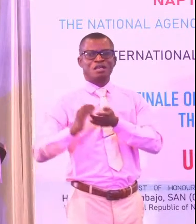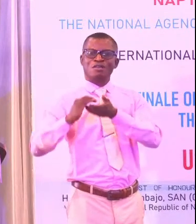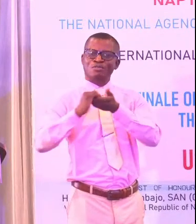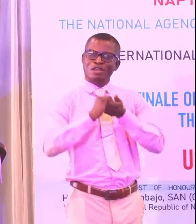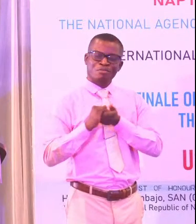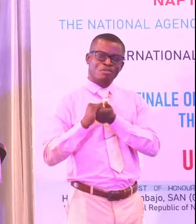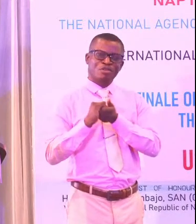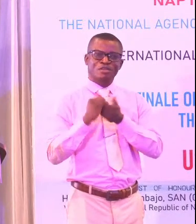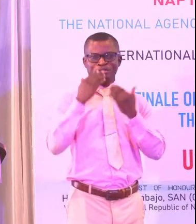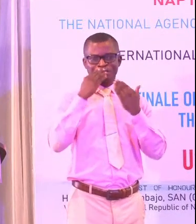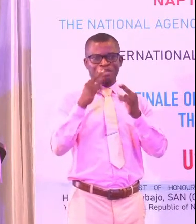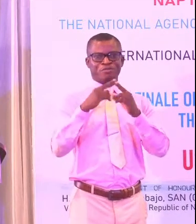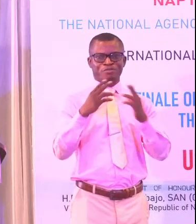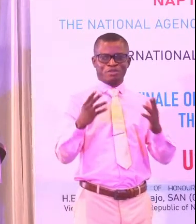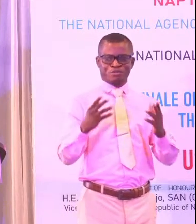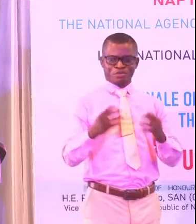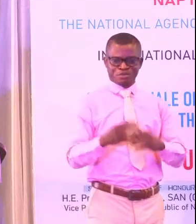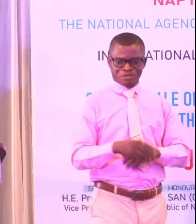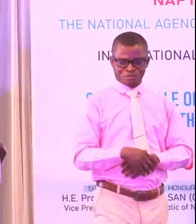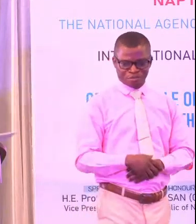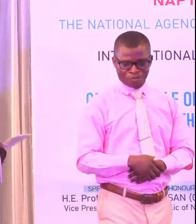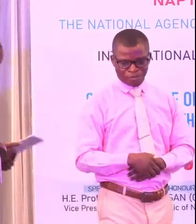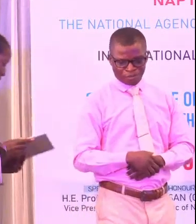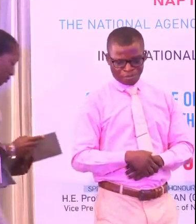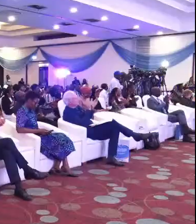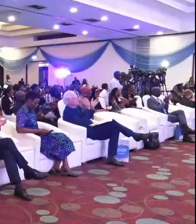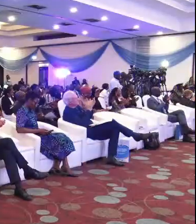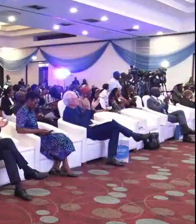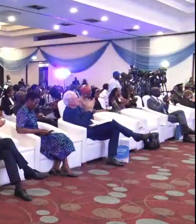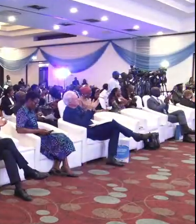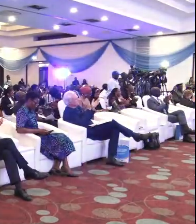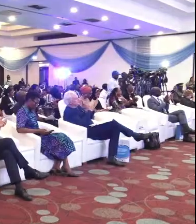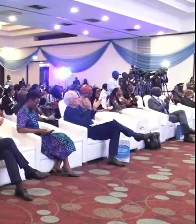collaboratively. Thank you very much.